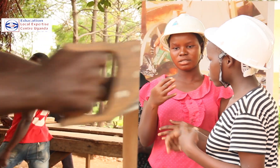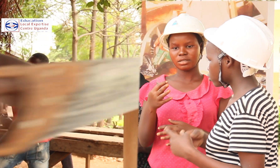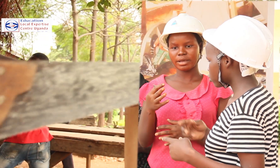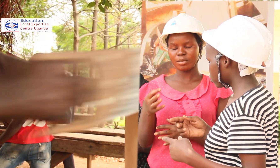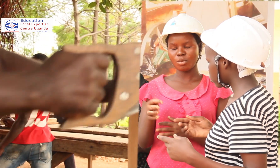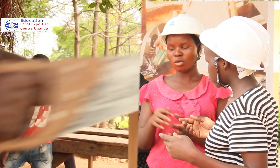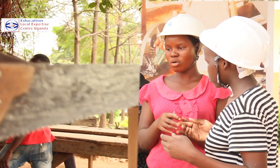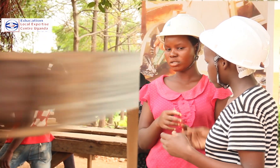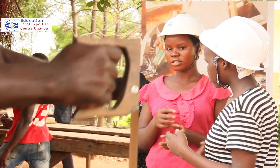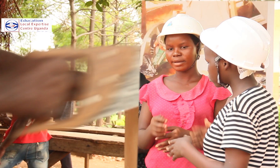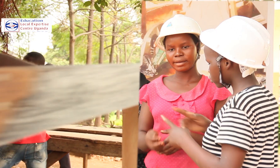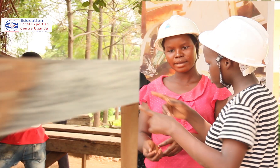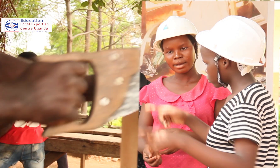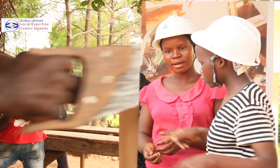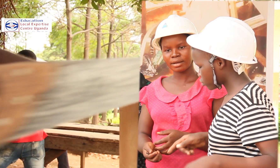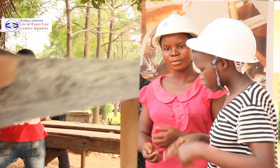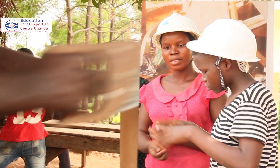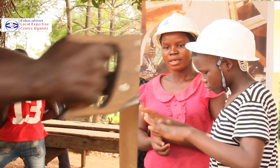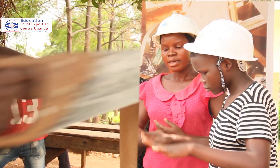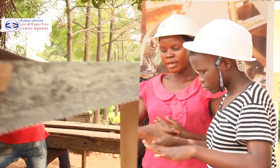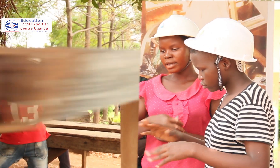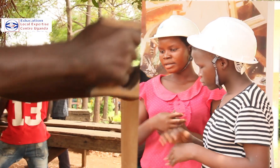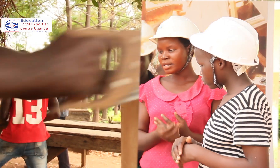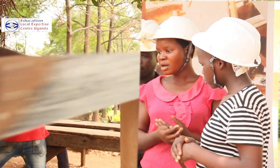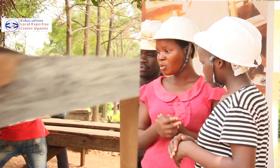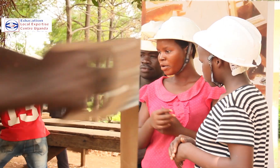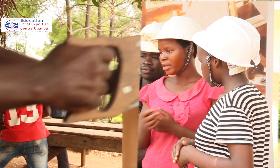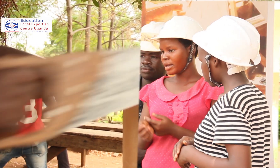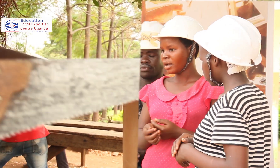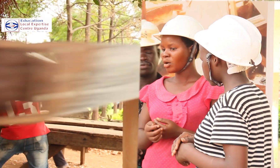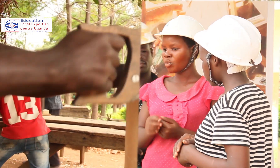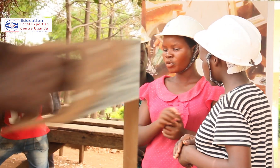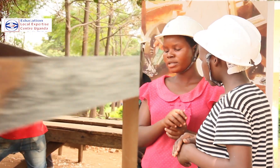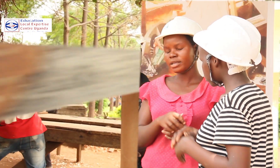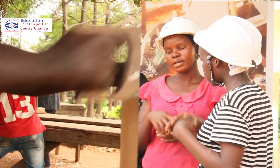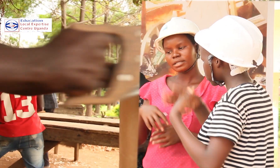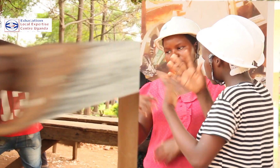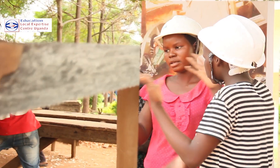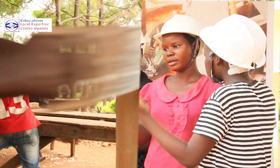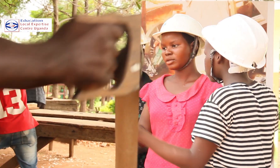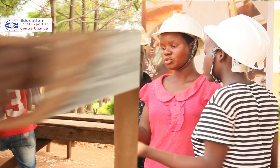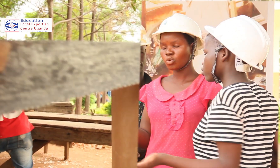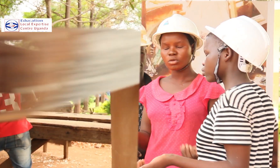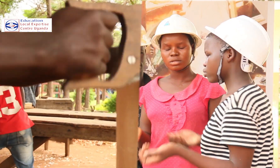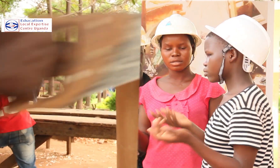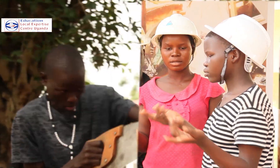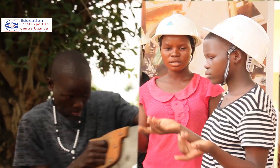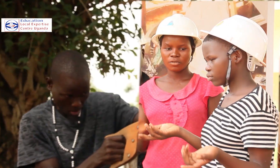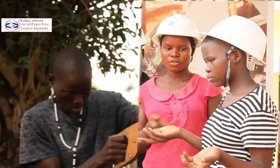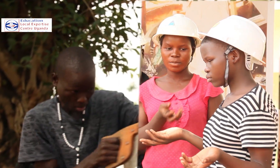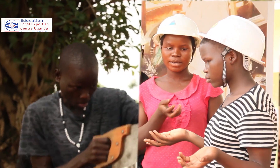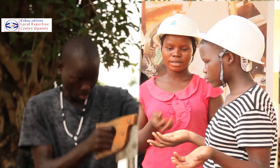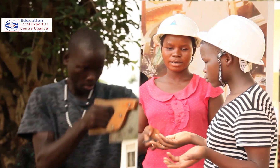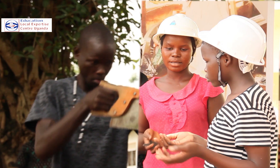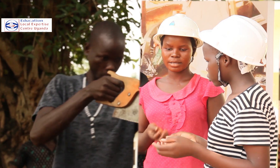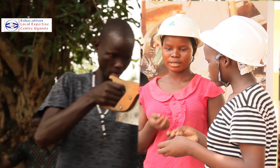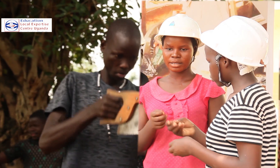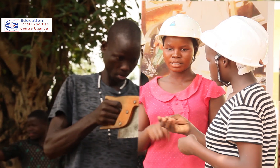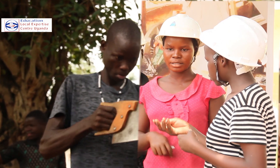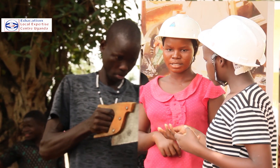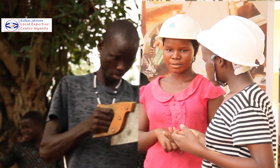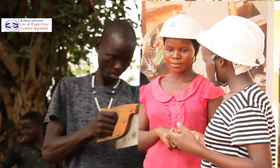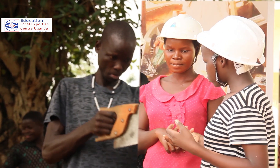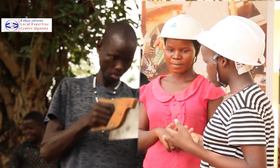stool, table, chair, and now where will they get the tools for